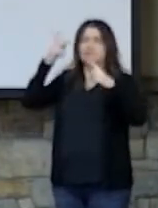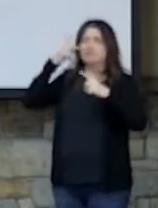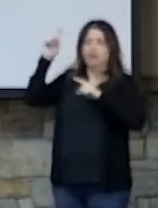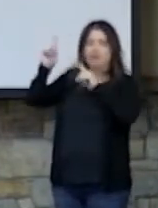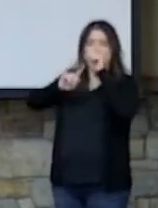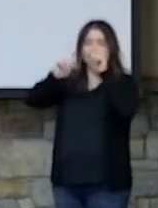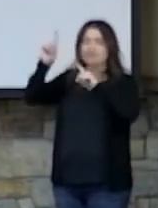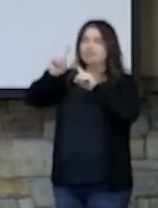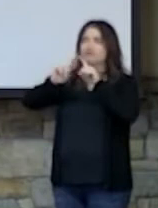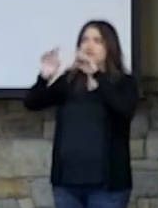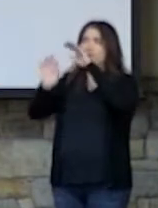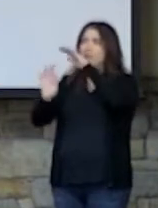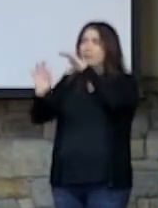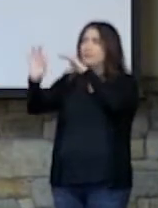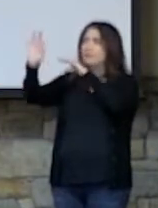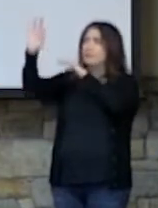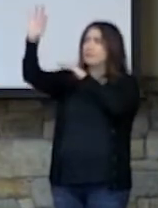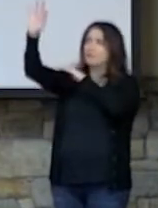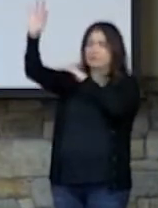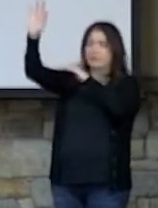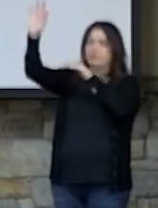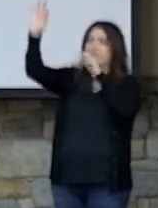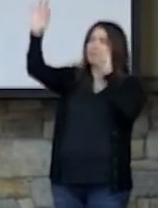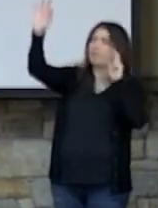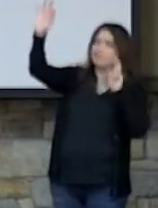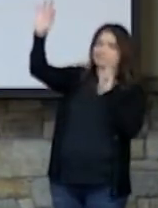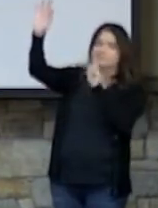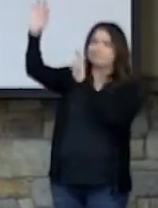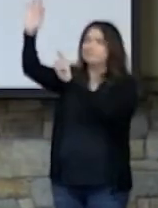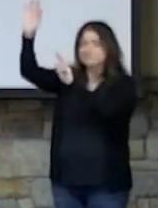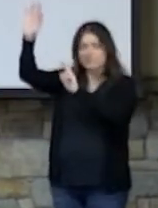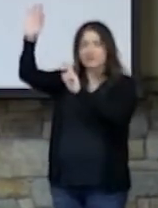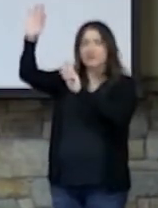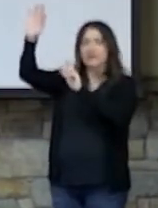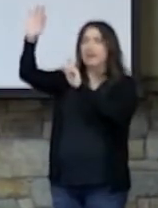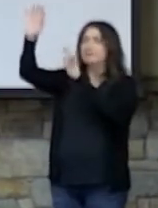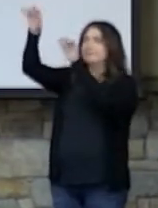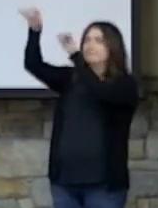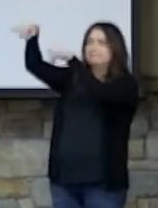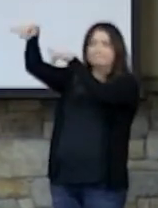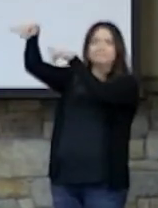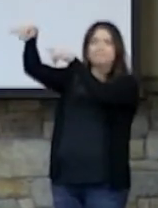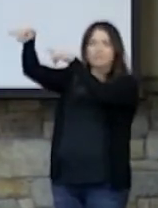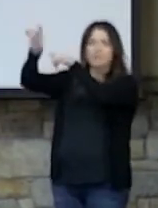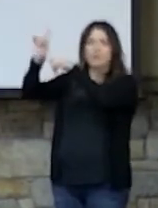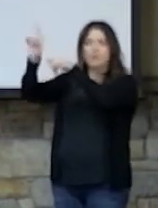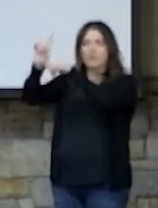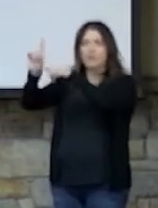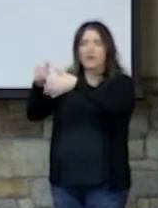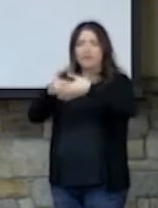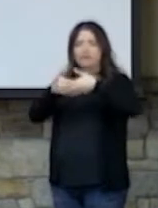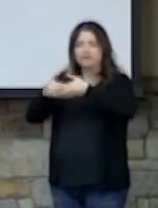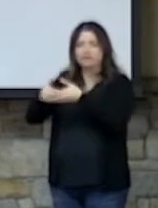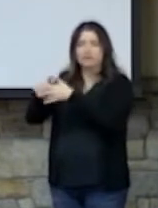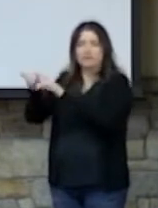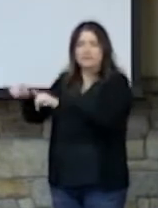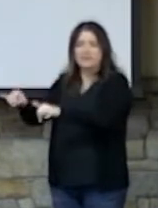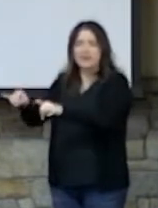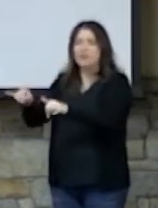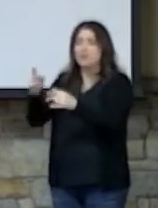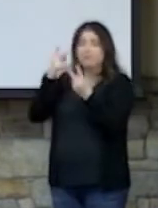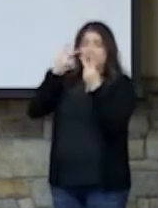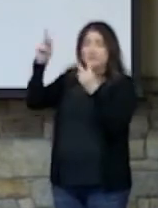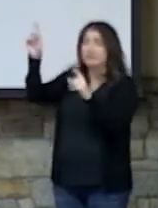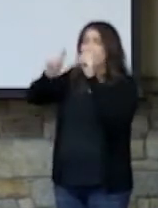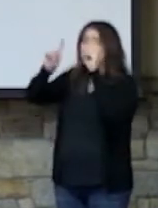went before them until it came to rest over the place where the child was. When they saw the star, they rejoiced exceedingly with